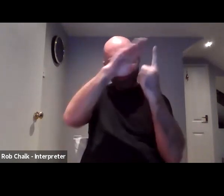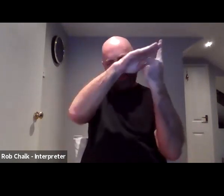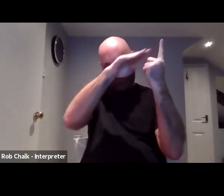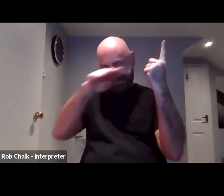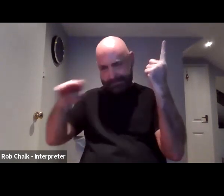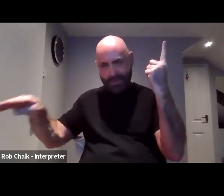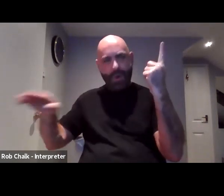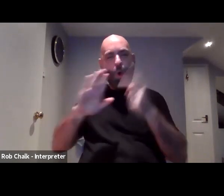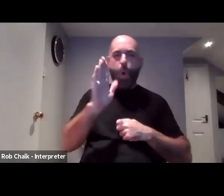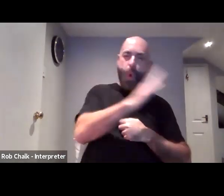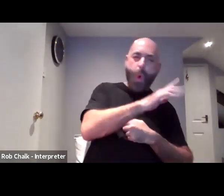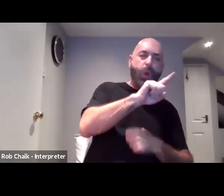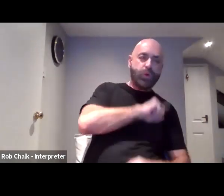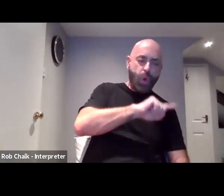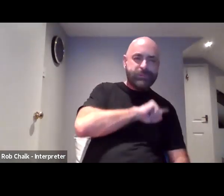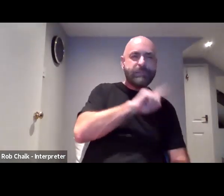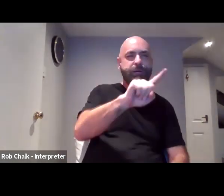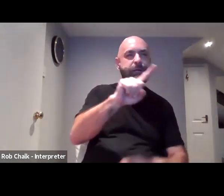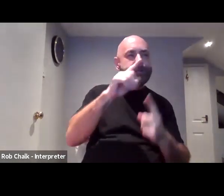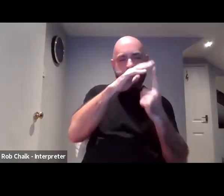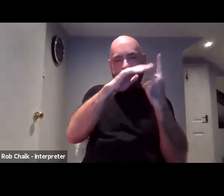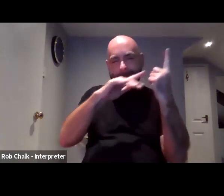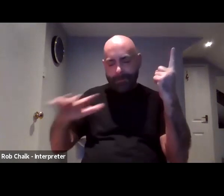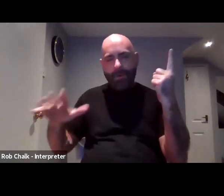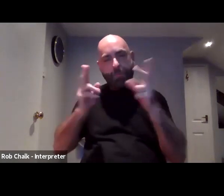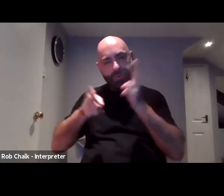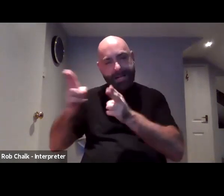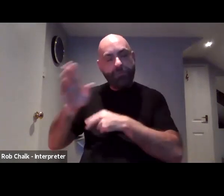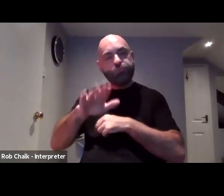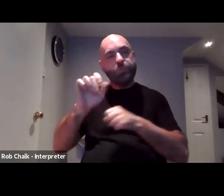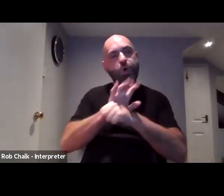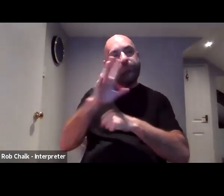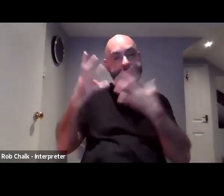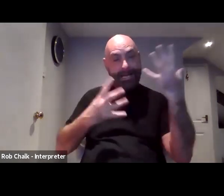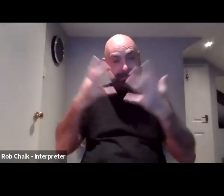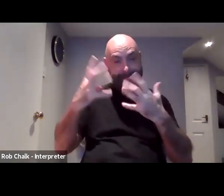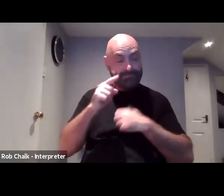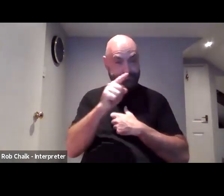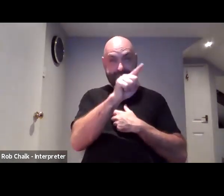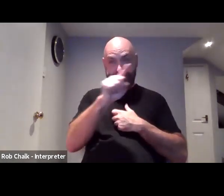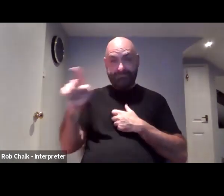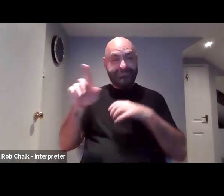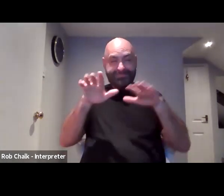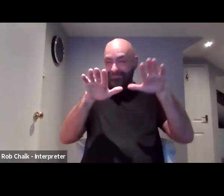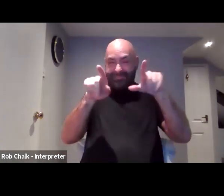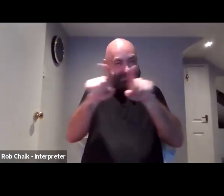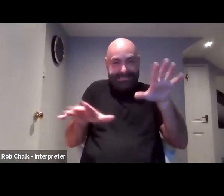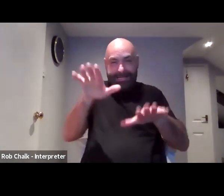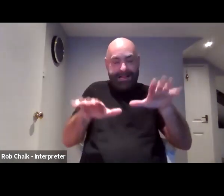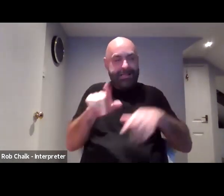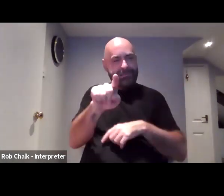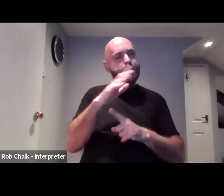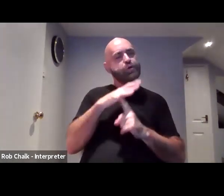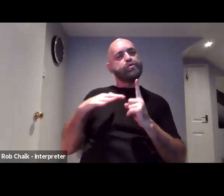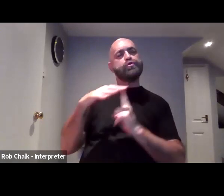from all causes and a social gradient in mortality from COVID-19 that's almost identical to the